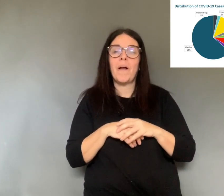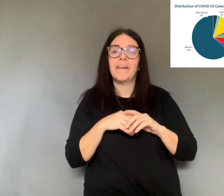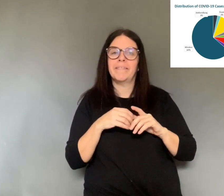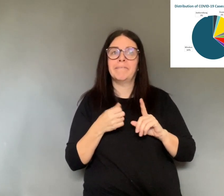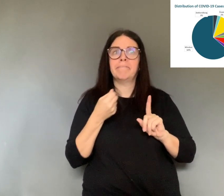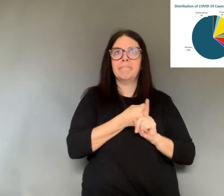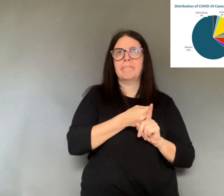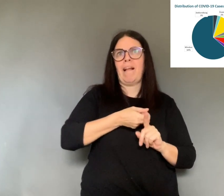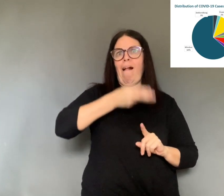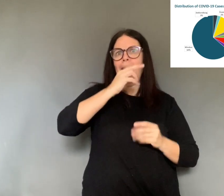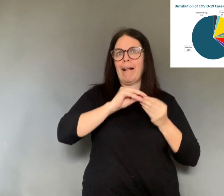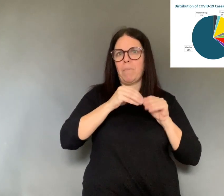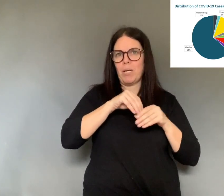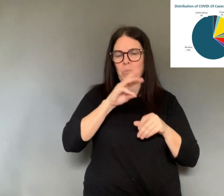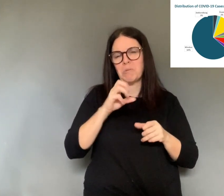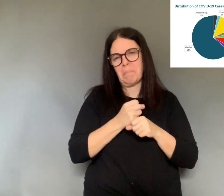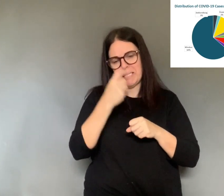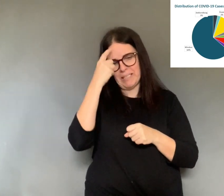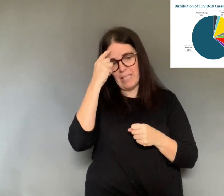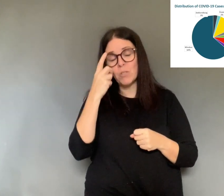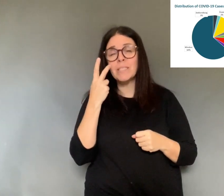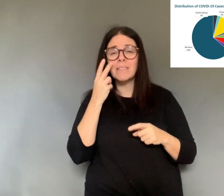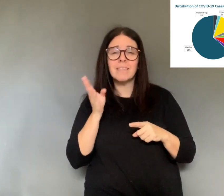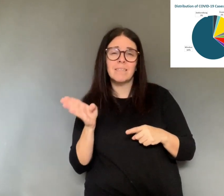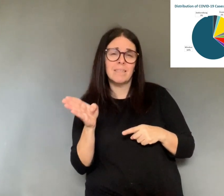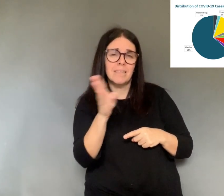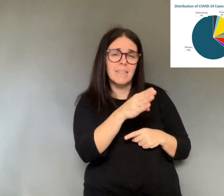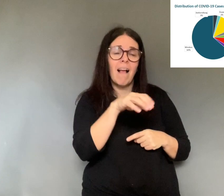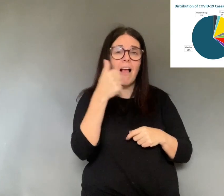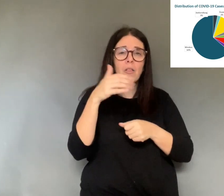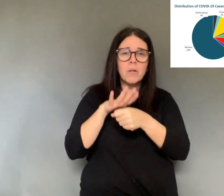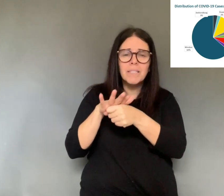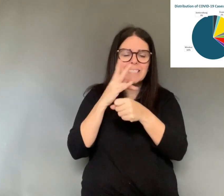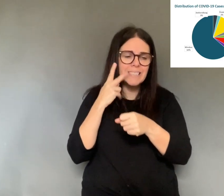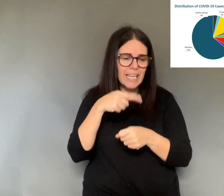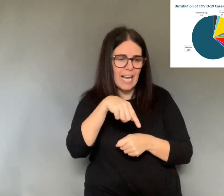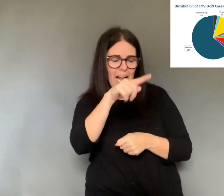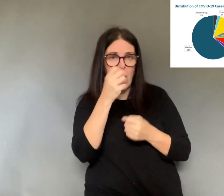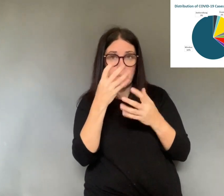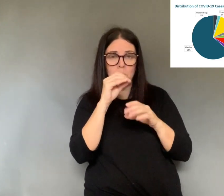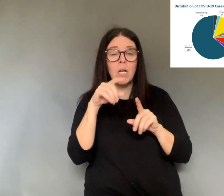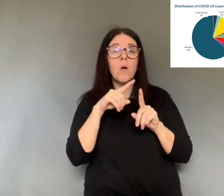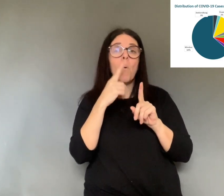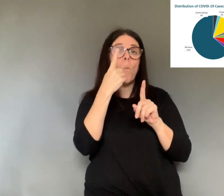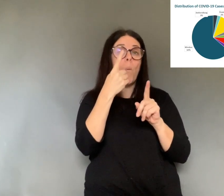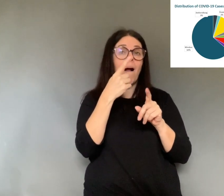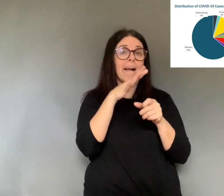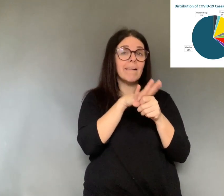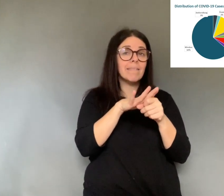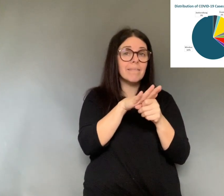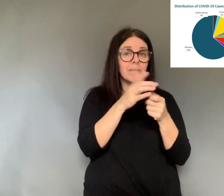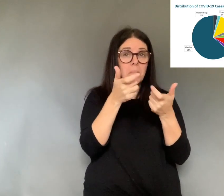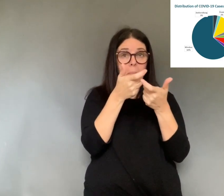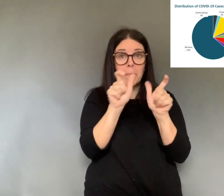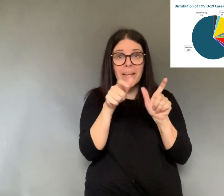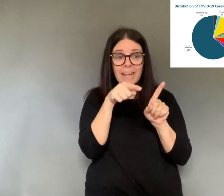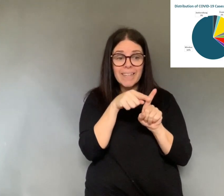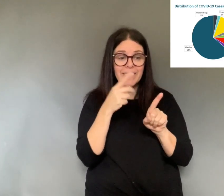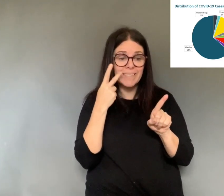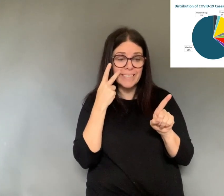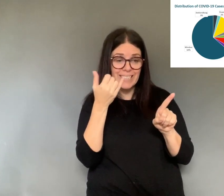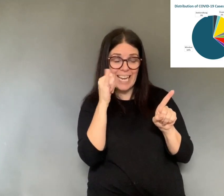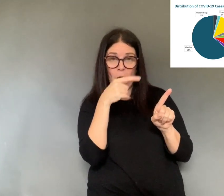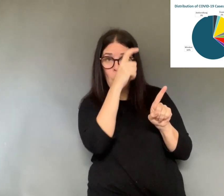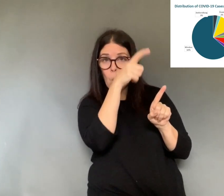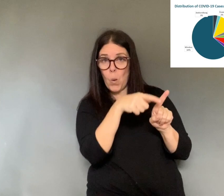we can see the distribution in other municipalities as well. One municipality in particular where you're seeing the second highest cases, it's partly